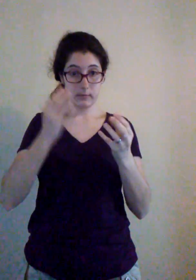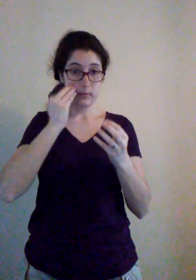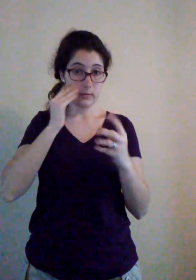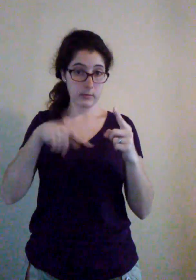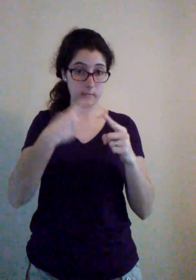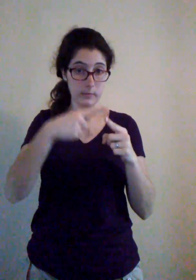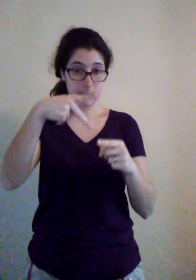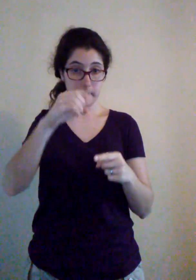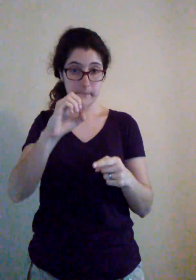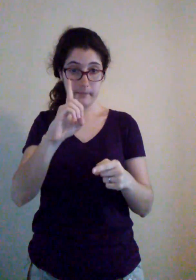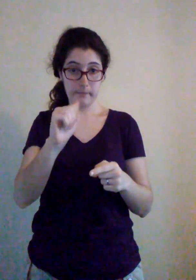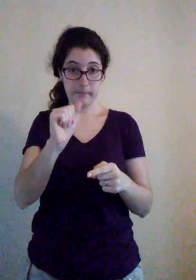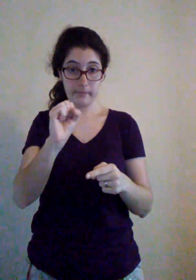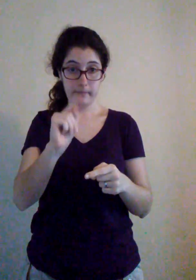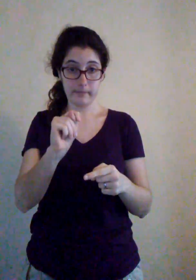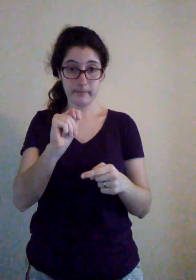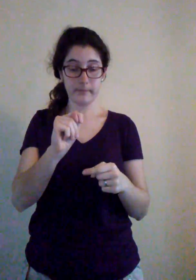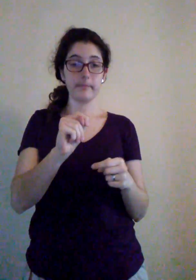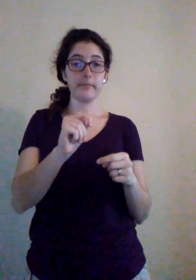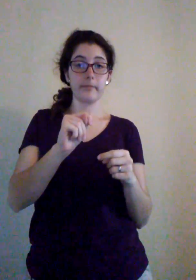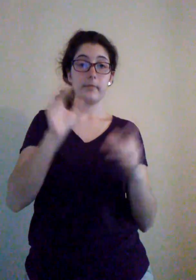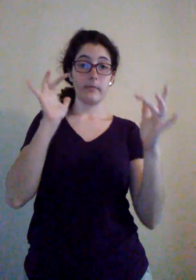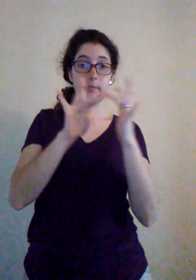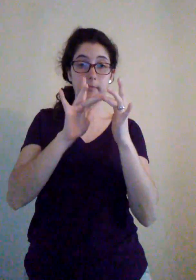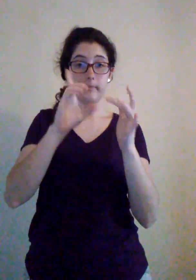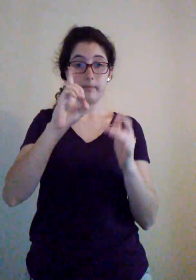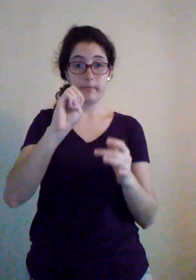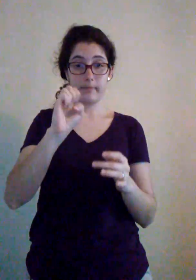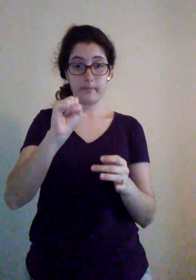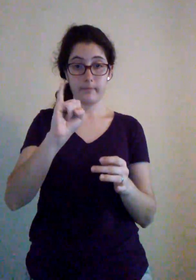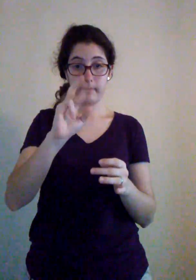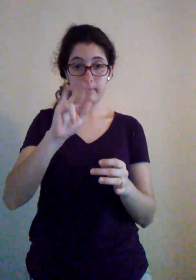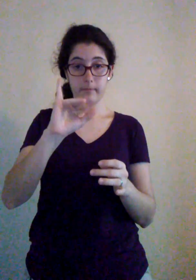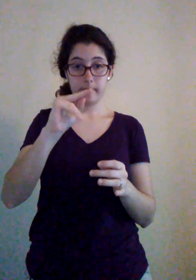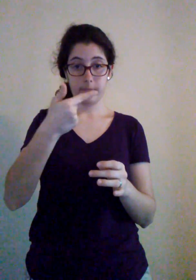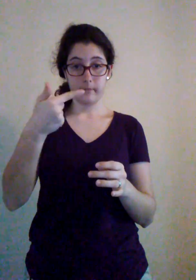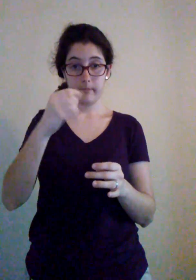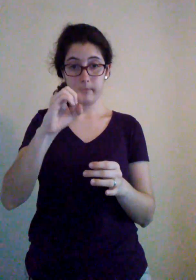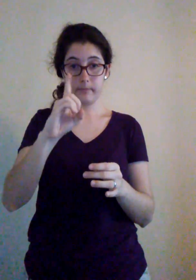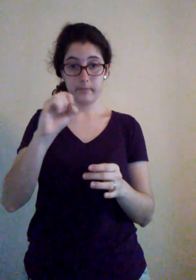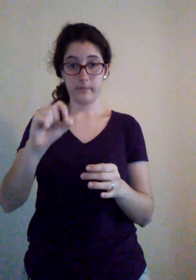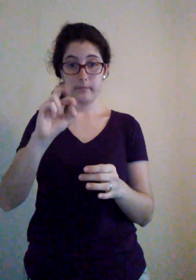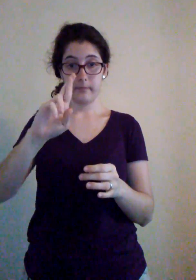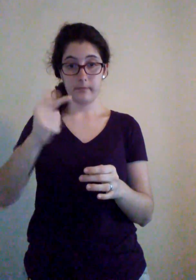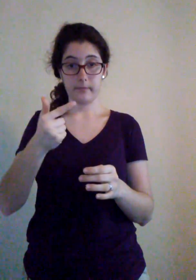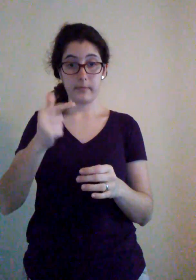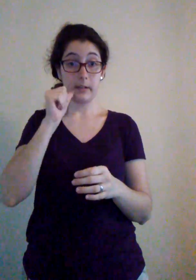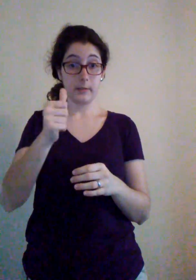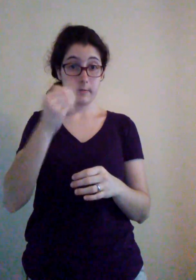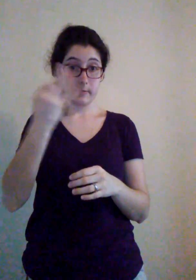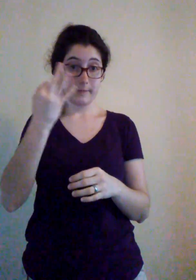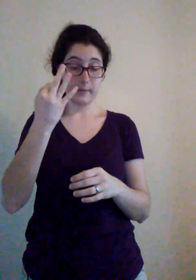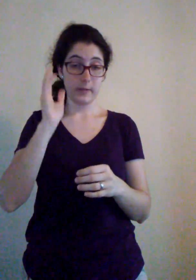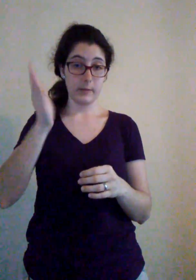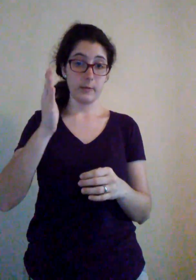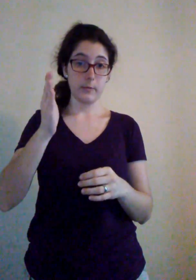desiringgod.org/Ask Pastor John. Well, tomorrow is Friday, and we will hear from Matt Chandler and his wife Lauren about the challenges of living out God's design for